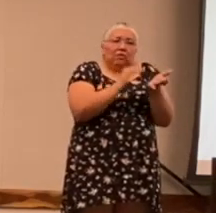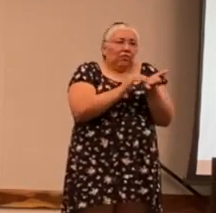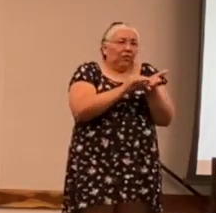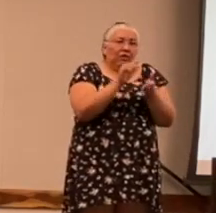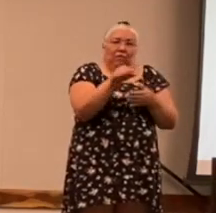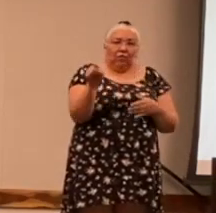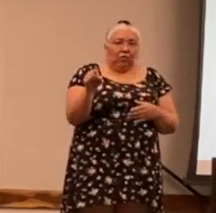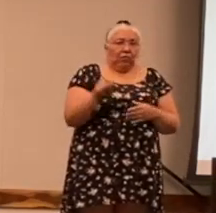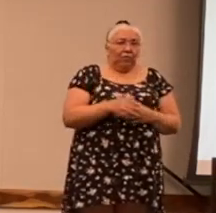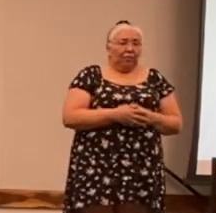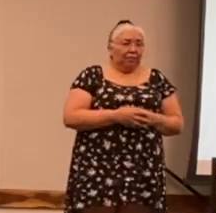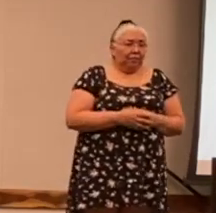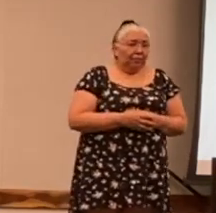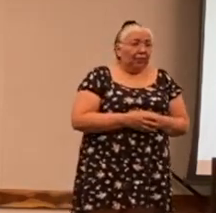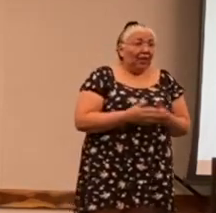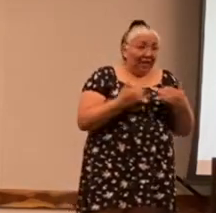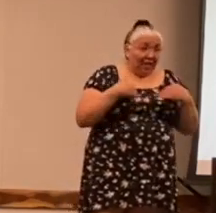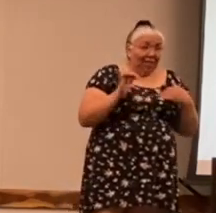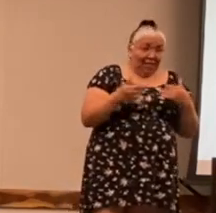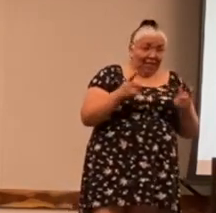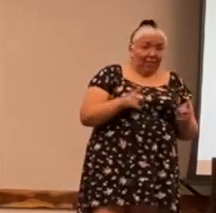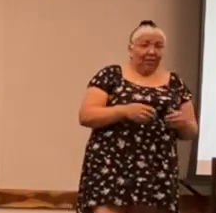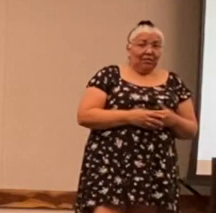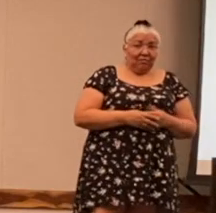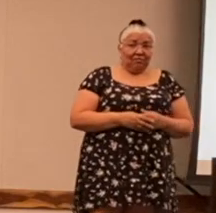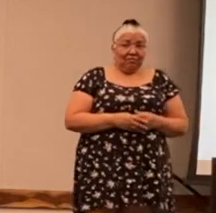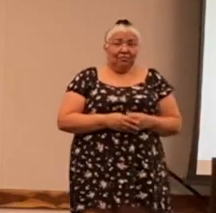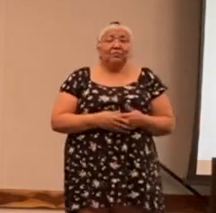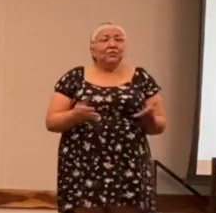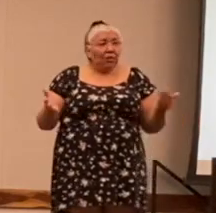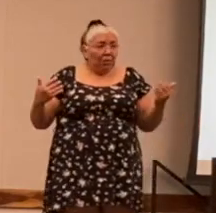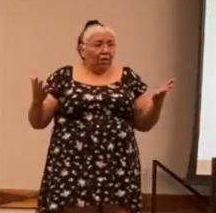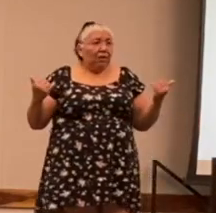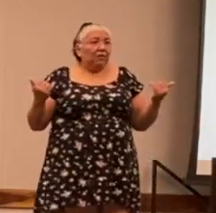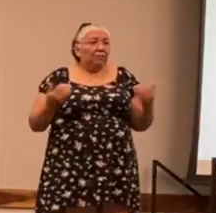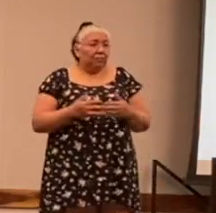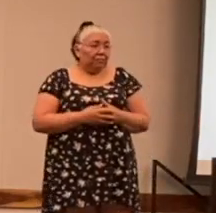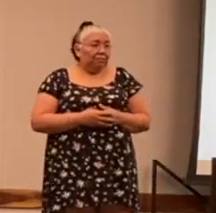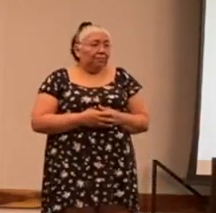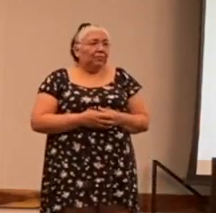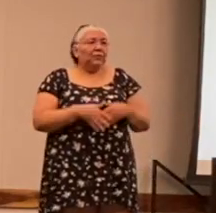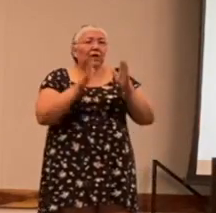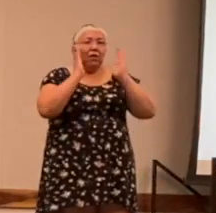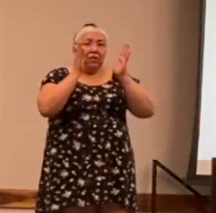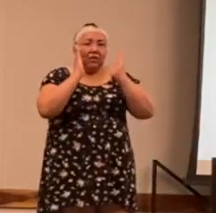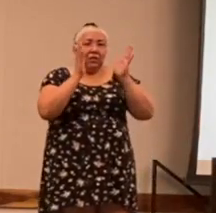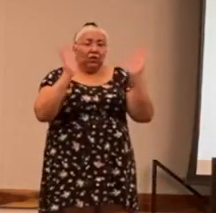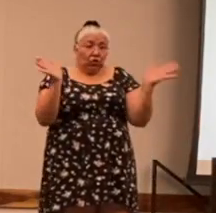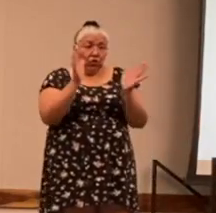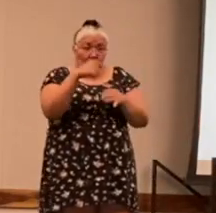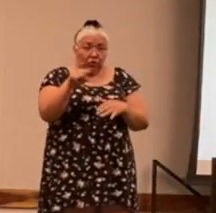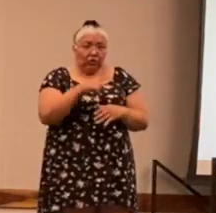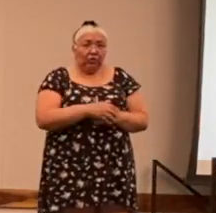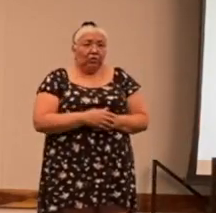you. You ever had that happen? Mm-hmm. Come on. Listen, I want to encourage you.